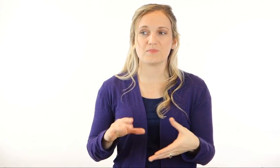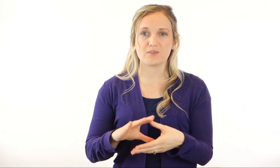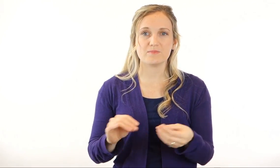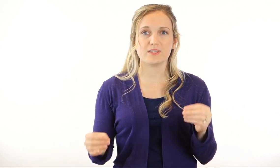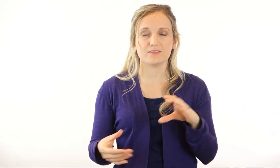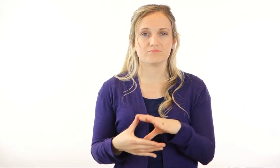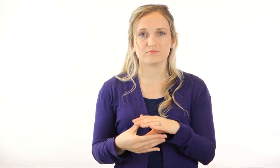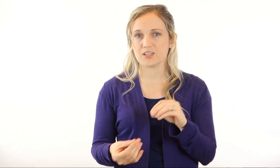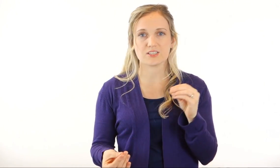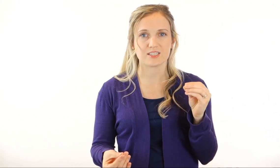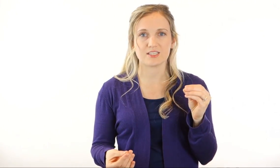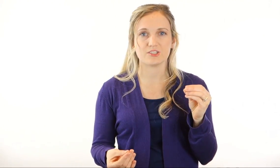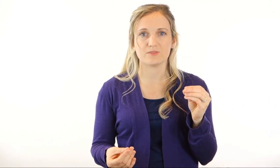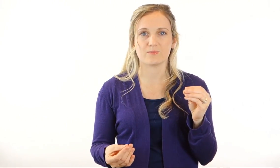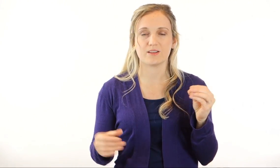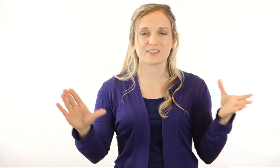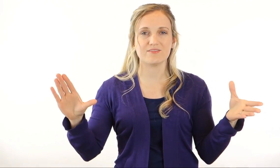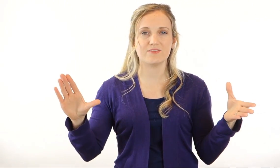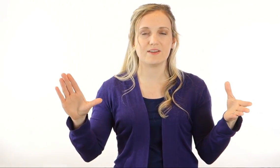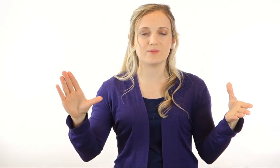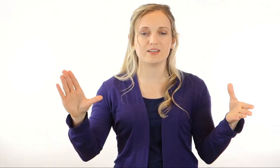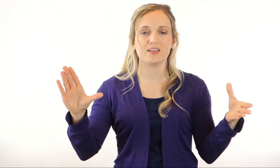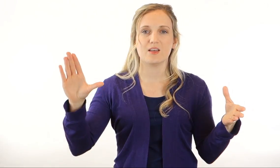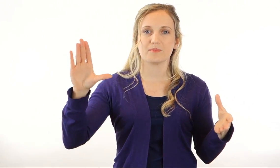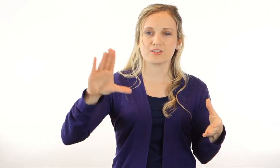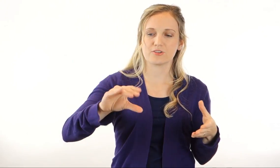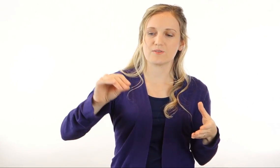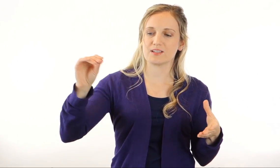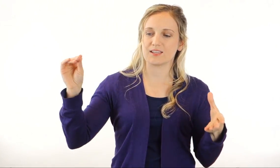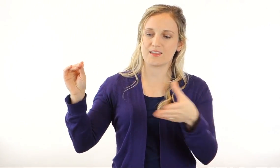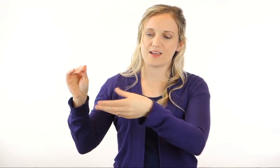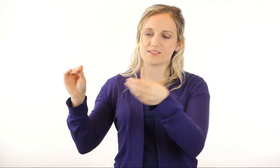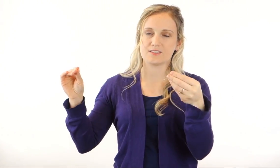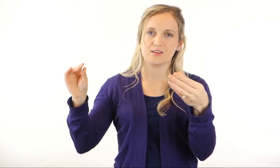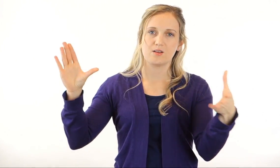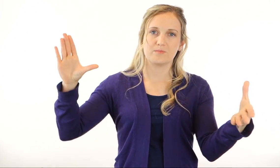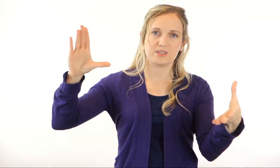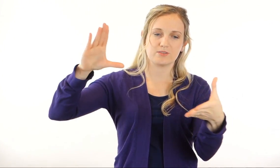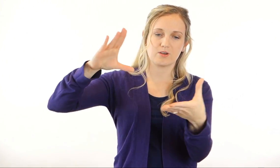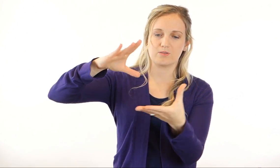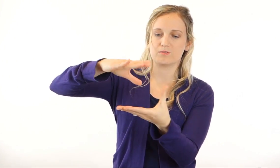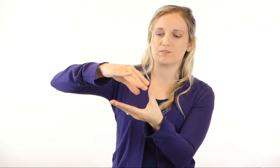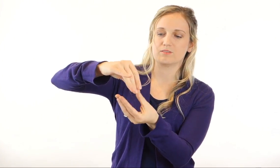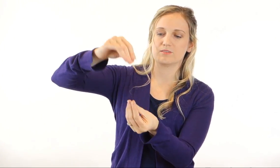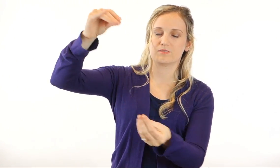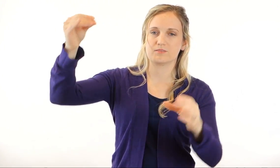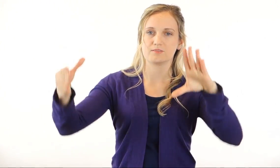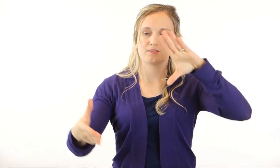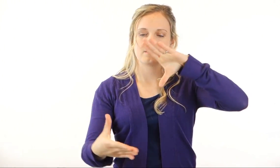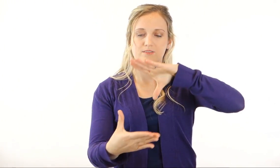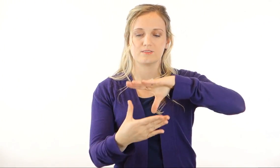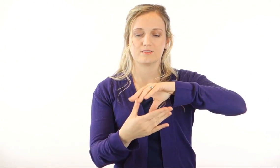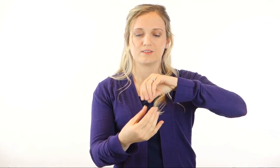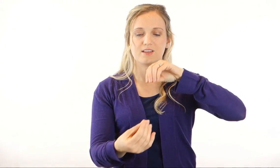that would be a good sign too as well. It's kind of a fun one because you're going like that, but you go, it's